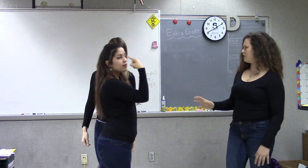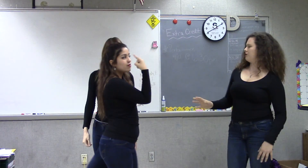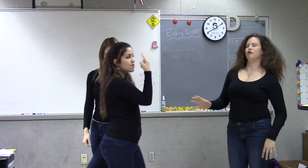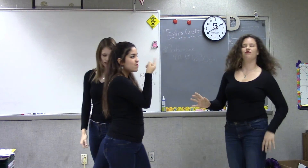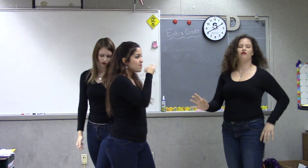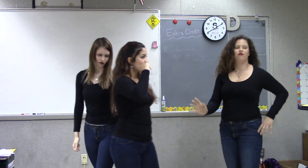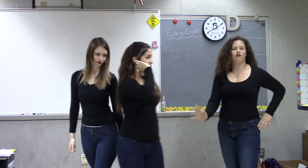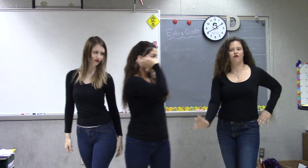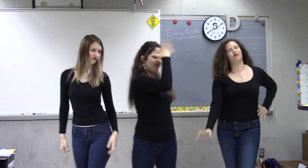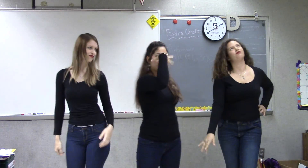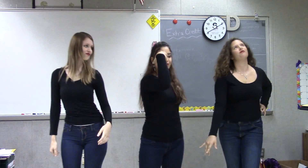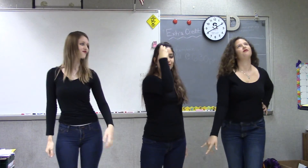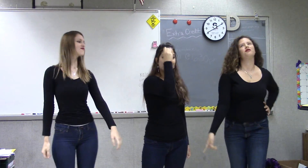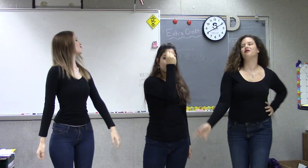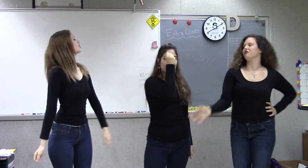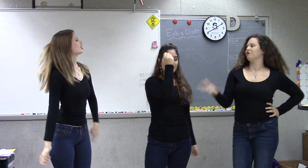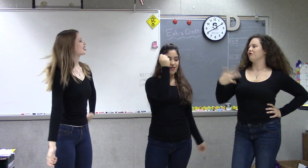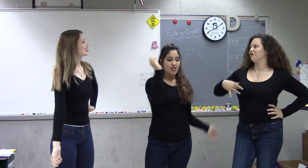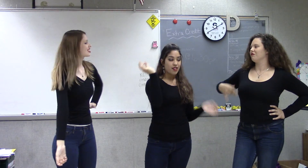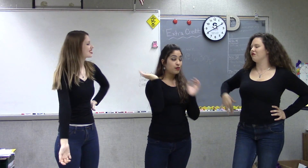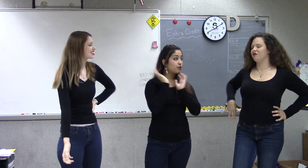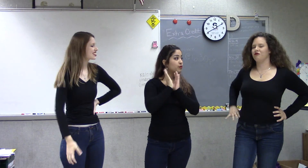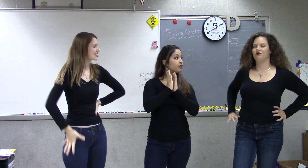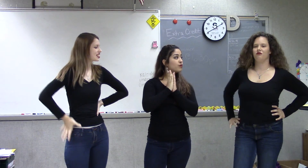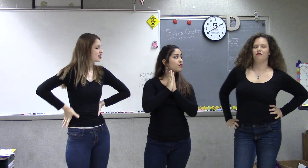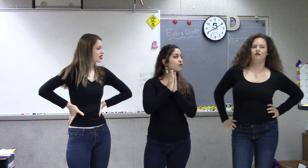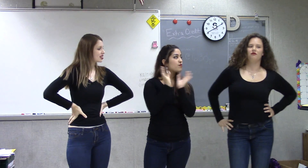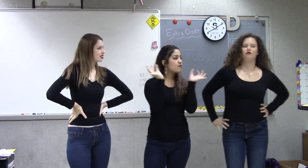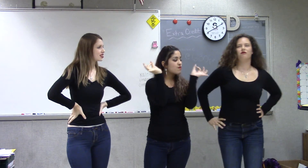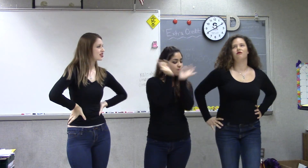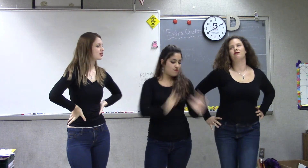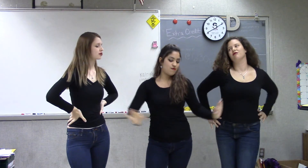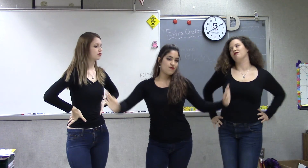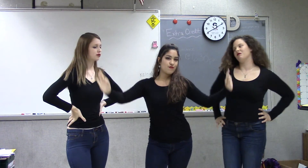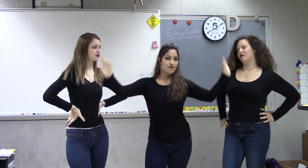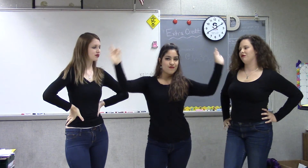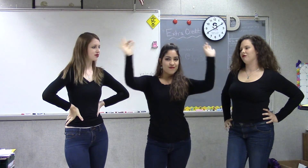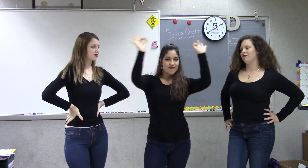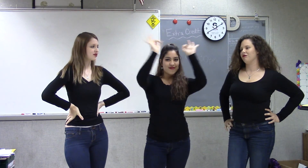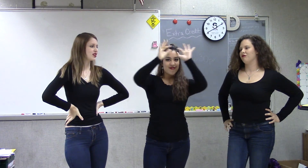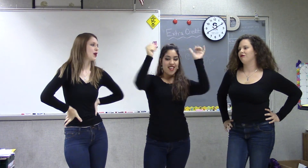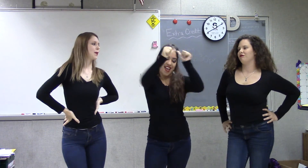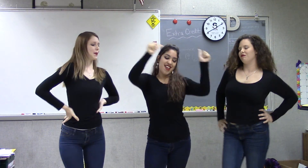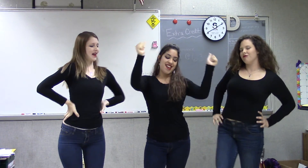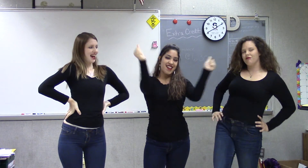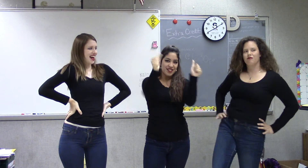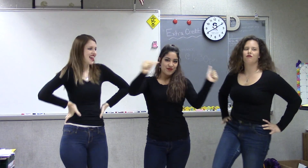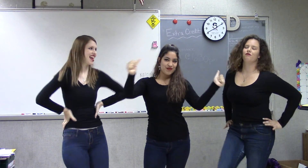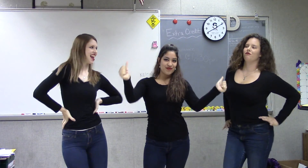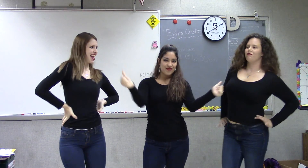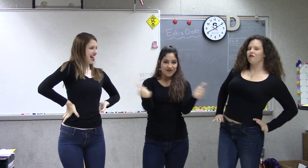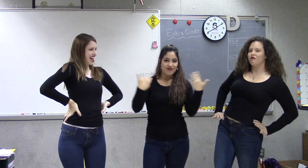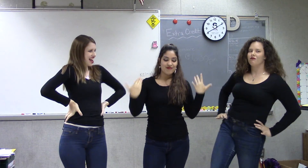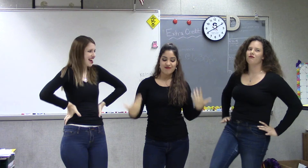Your pretty face. And don't underestimate the importance of body language.